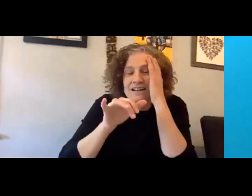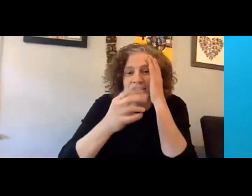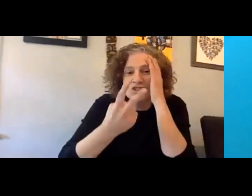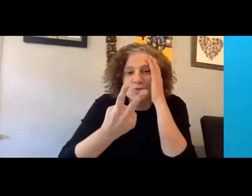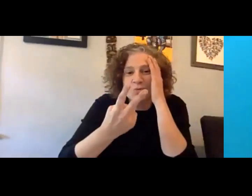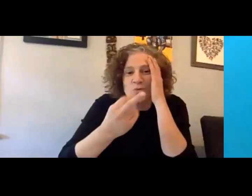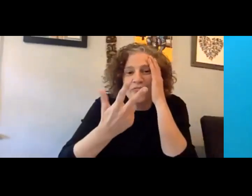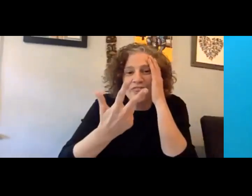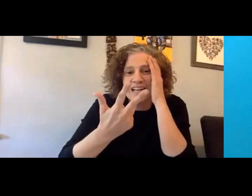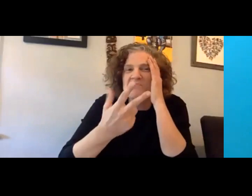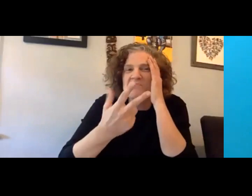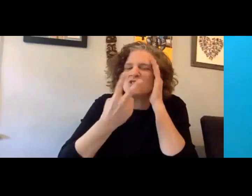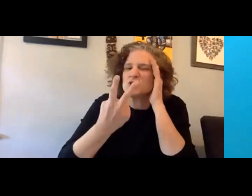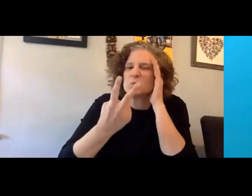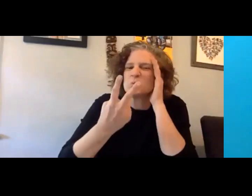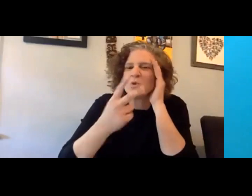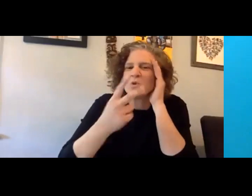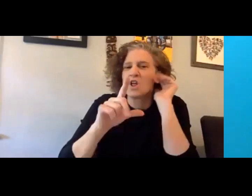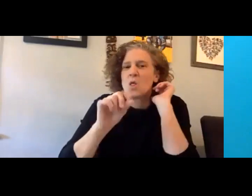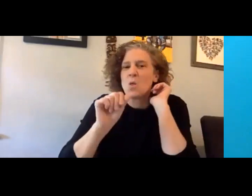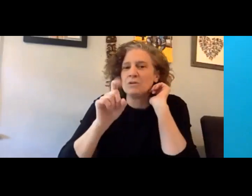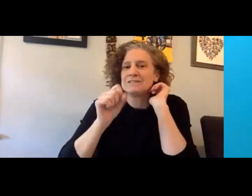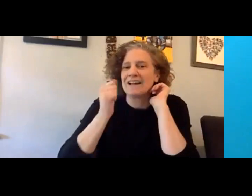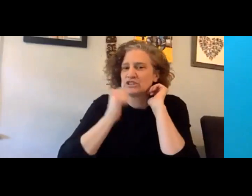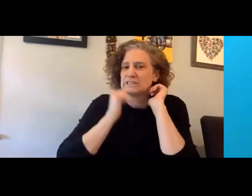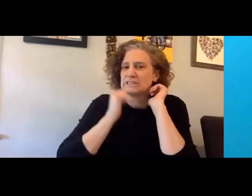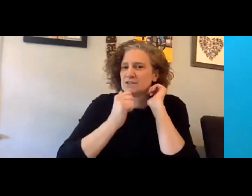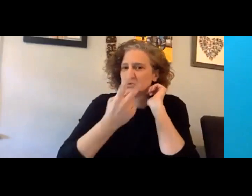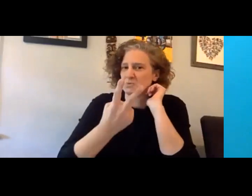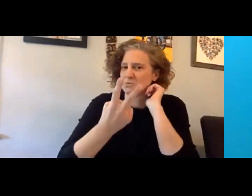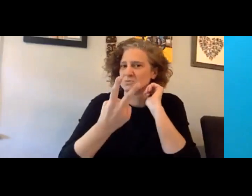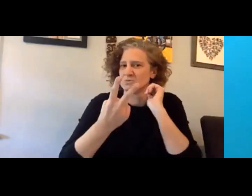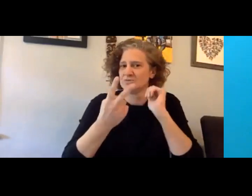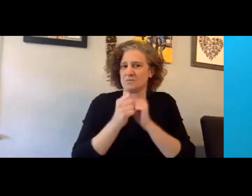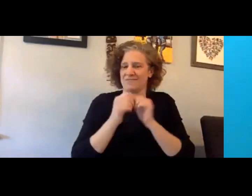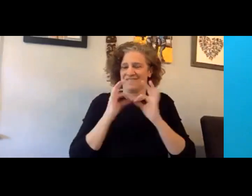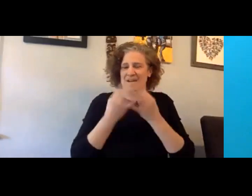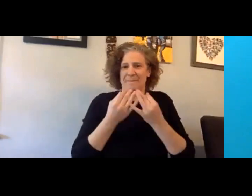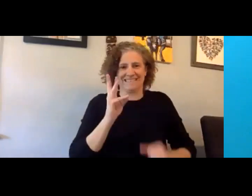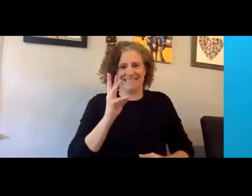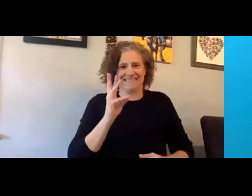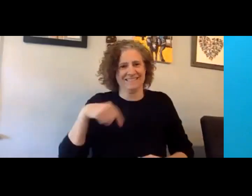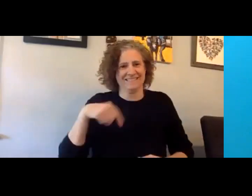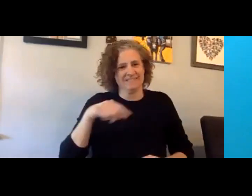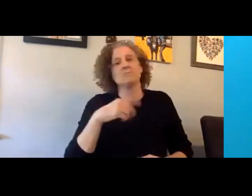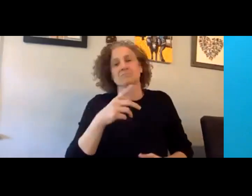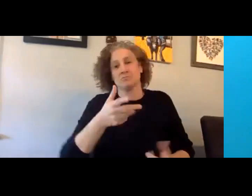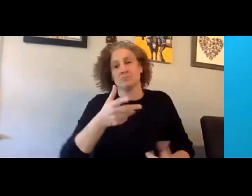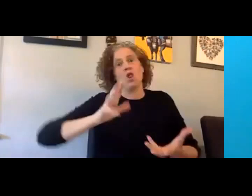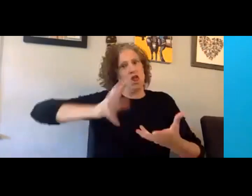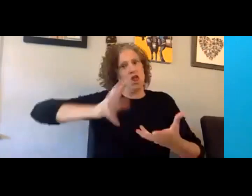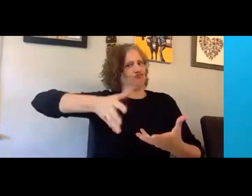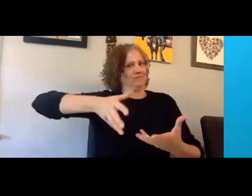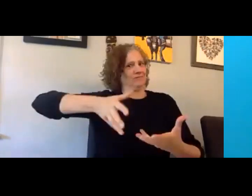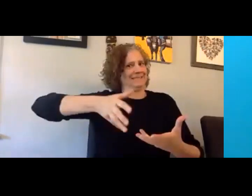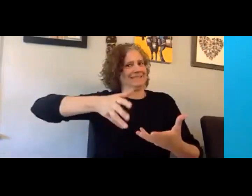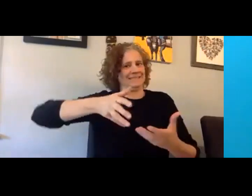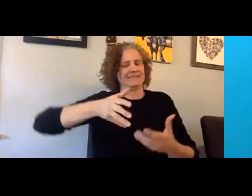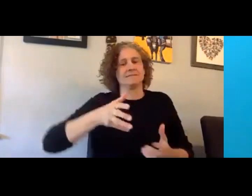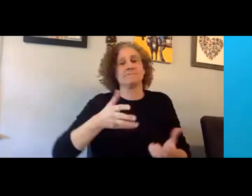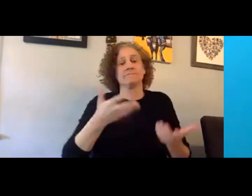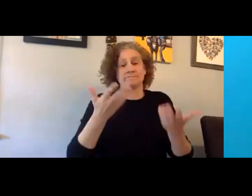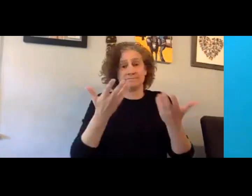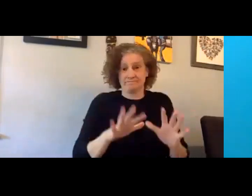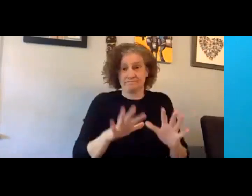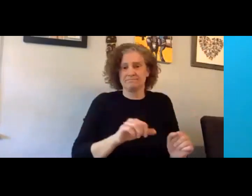I've washed like 2 or 3, I'd say probably 2 loads every day with my family, all 6 of us